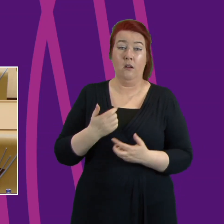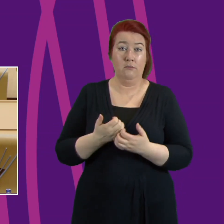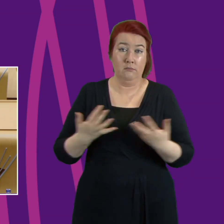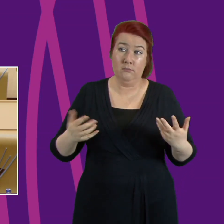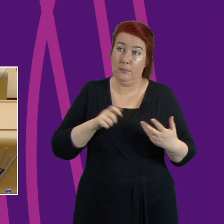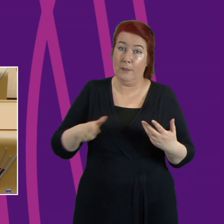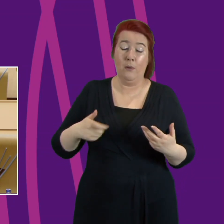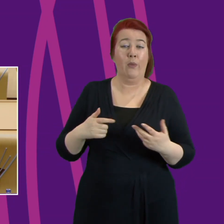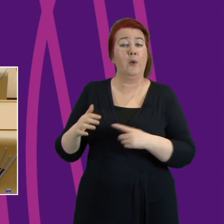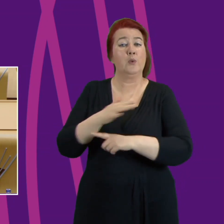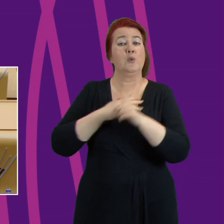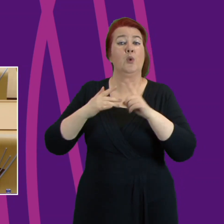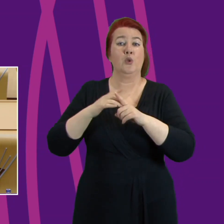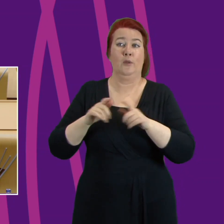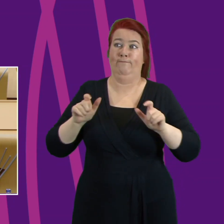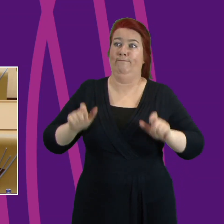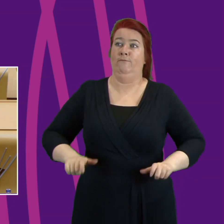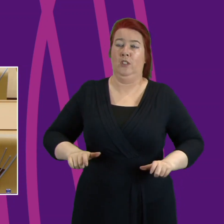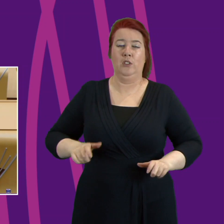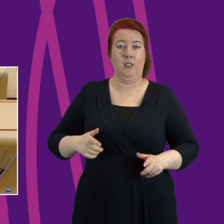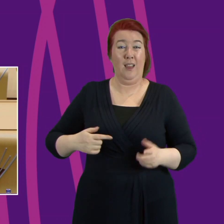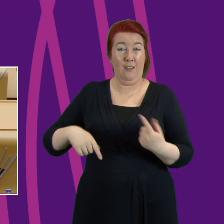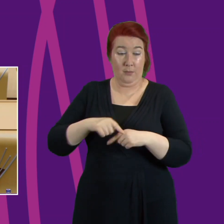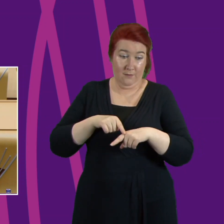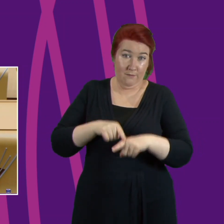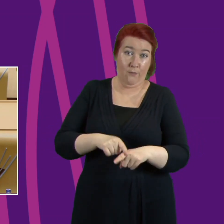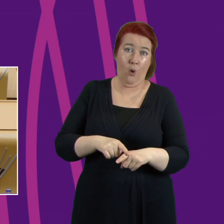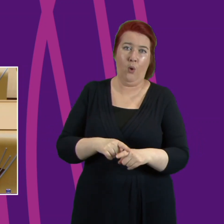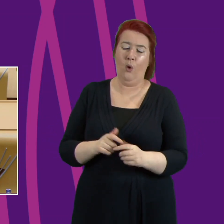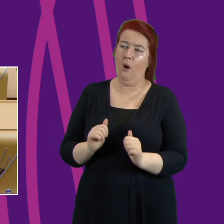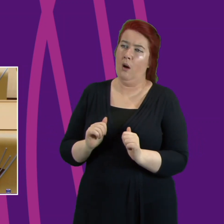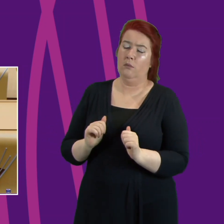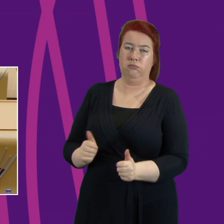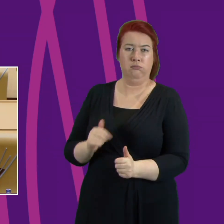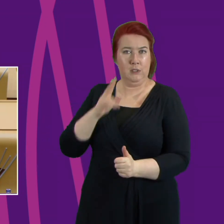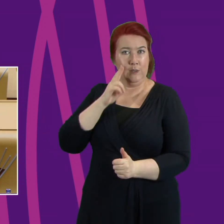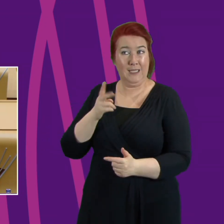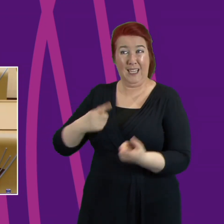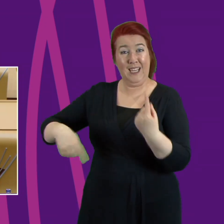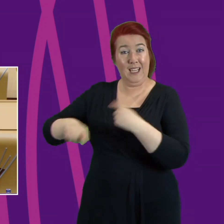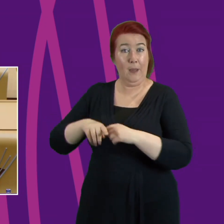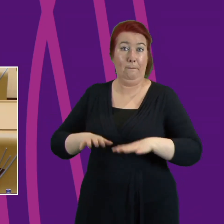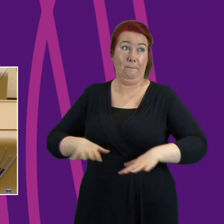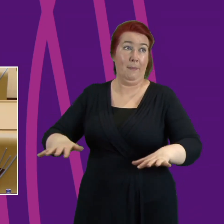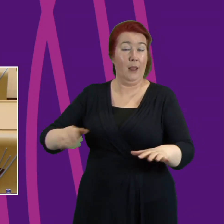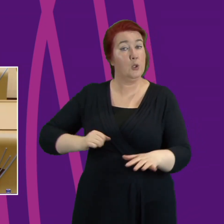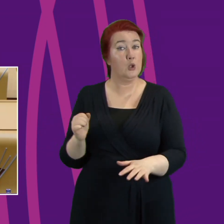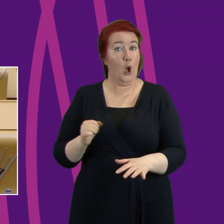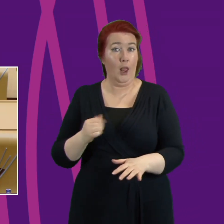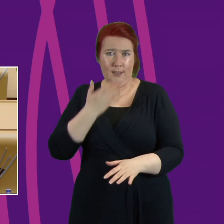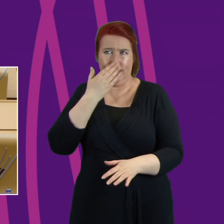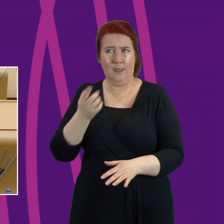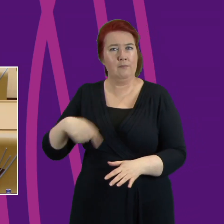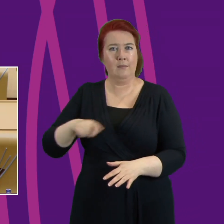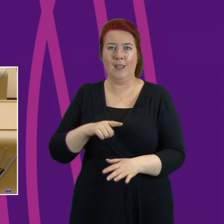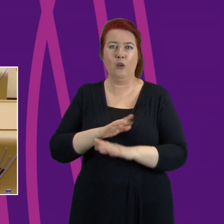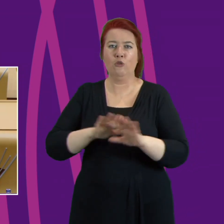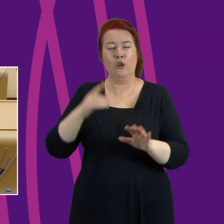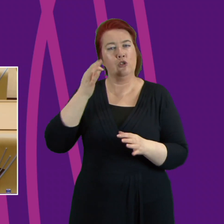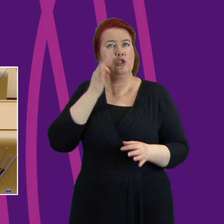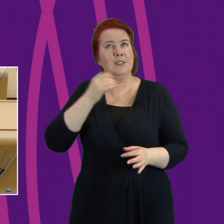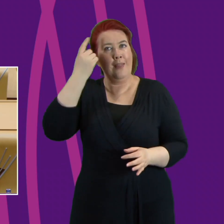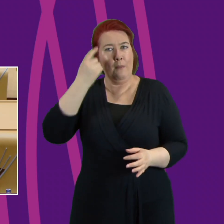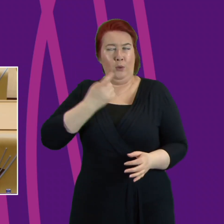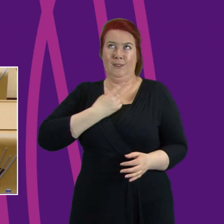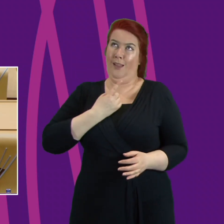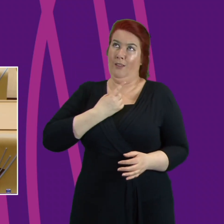social restrictions that we've seen show a clear willingness on the part of the people of Scotland to think beyond individual health